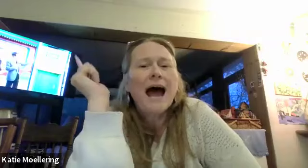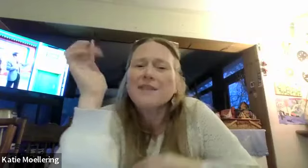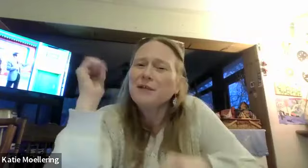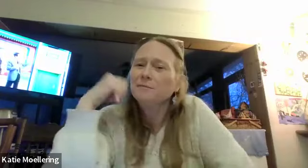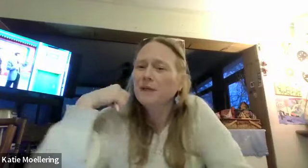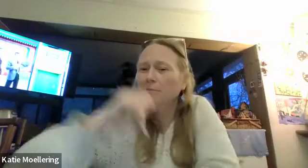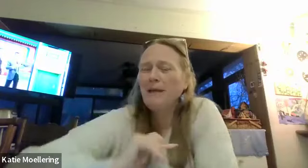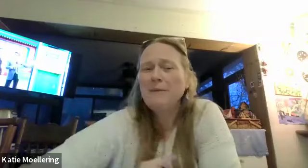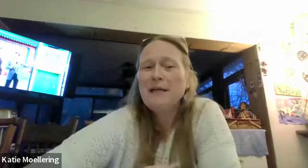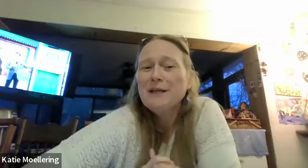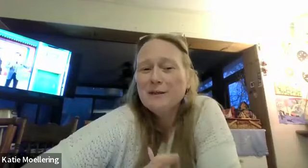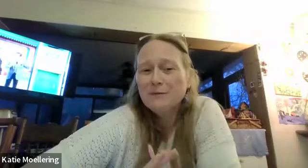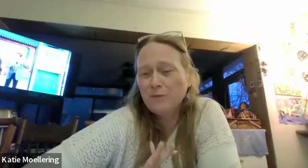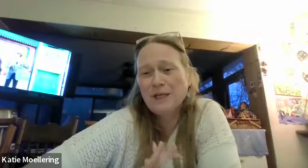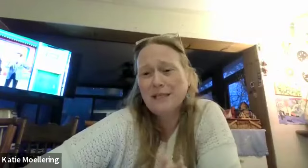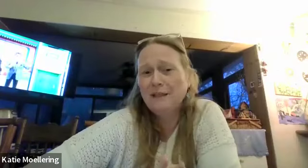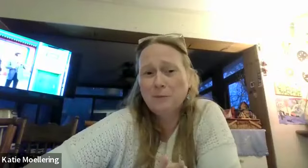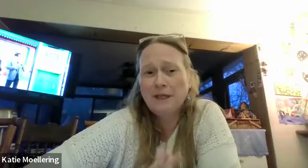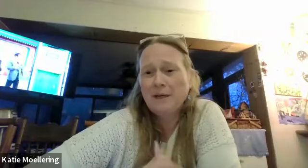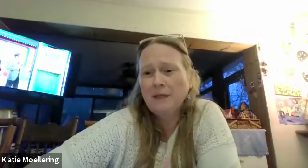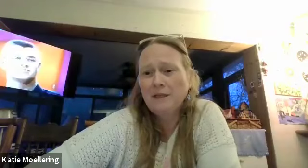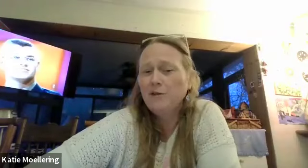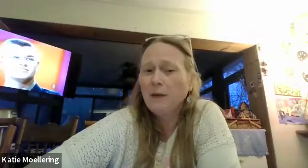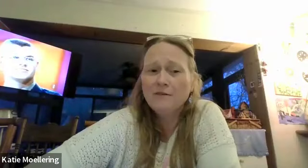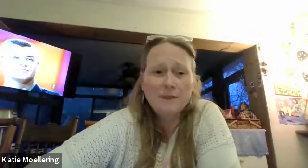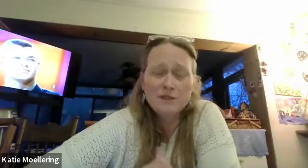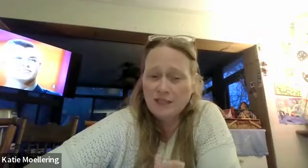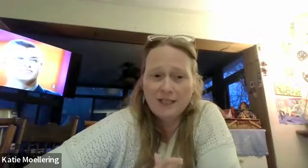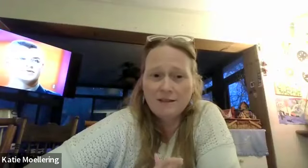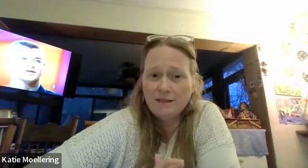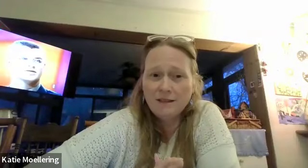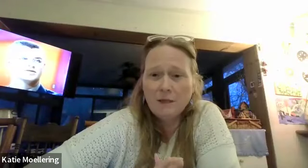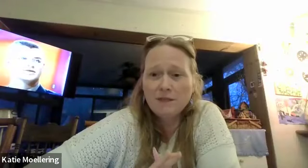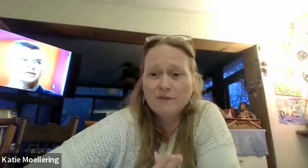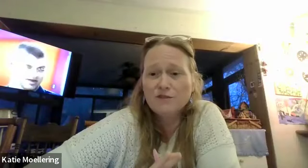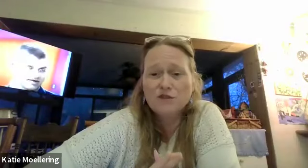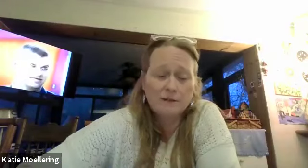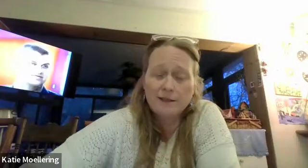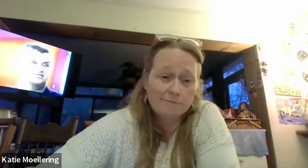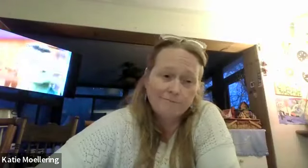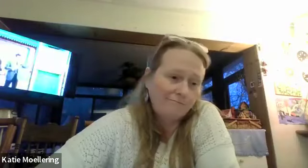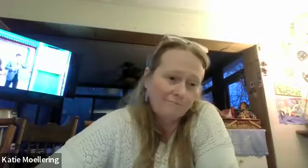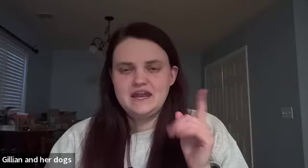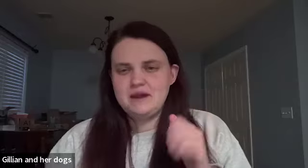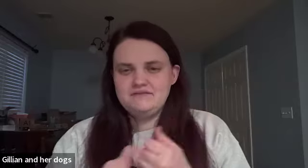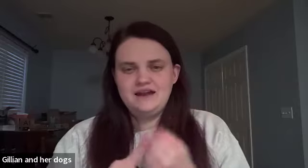I think maybe when I say a little bit, I mean, you might have mentioned it in maybe the first or second lesson. and then I might have